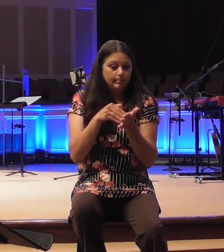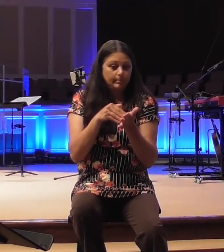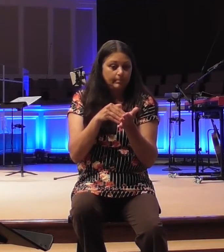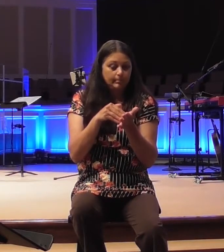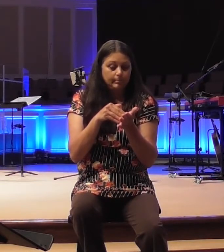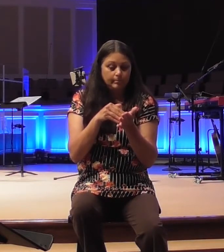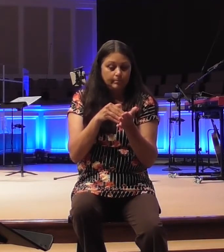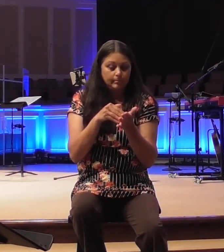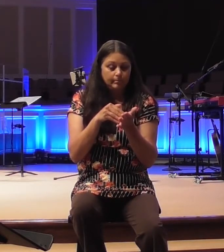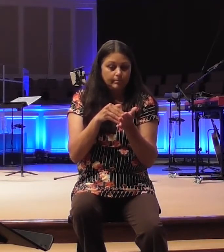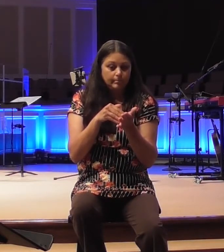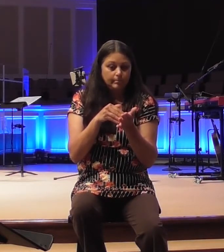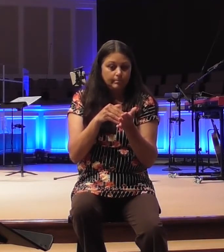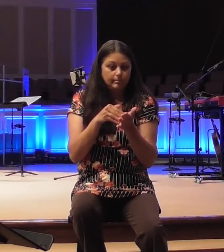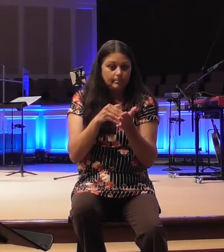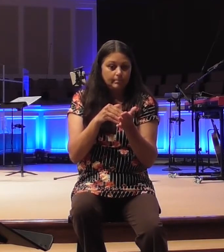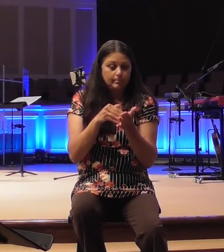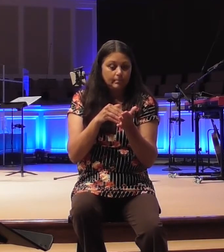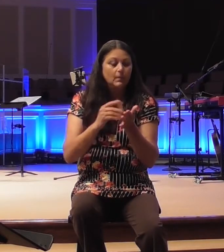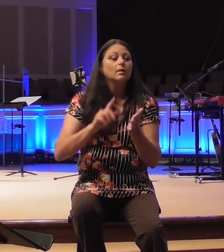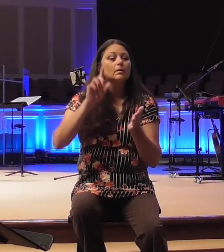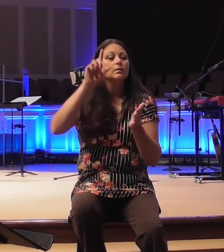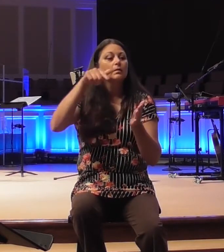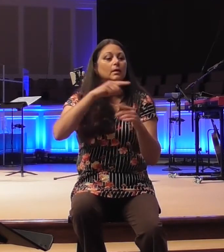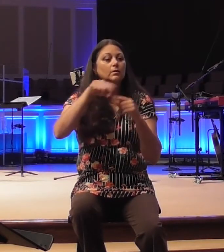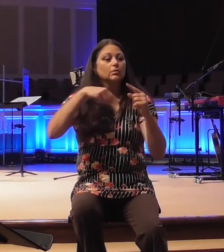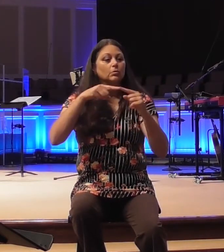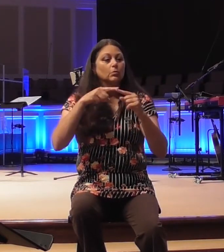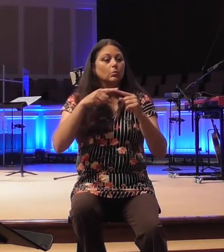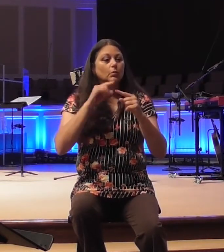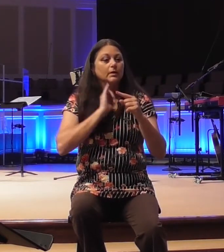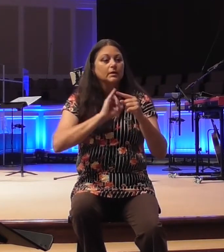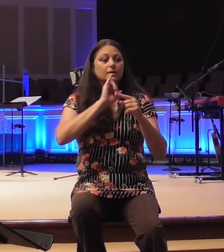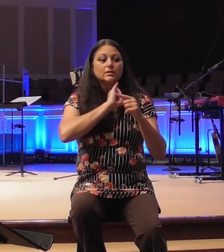the Babylonians. The exiles begin to return